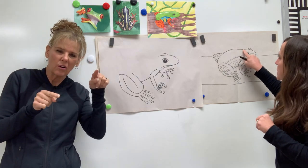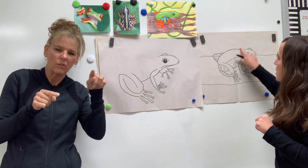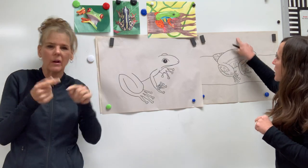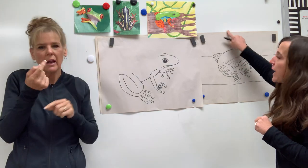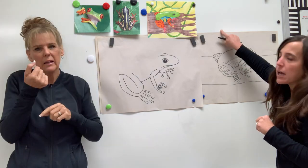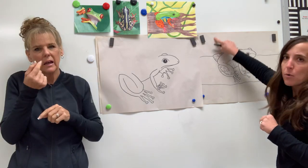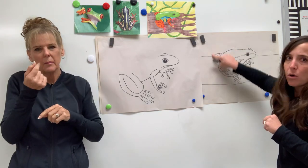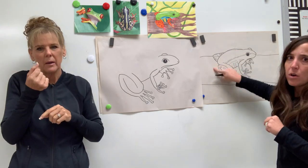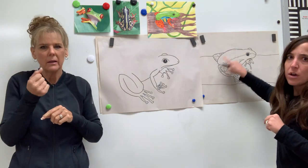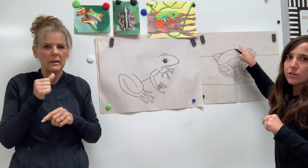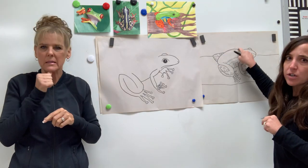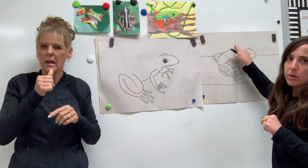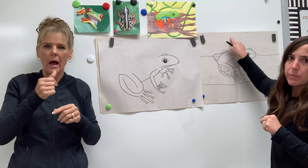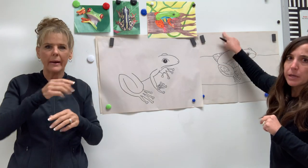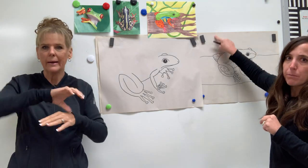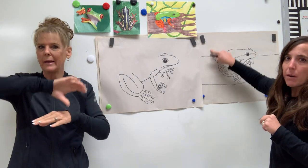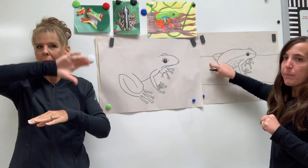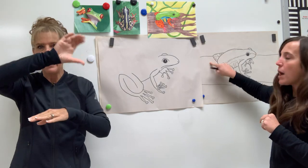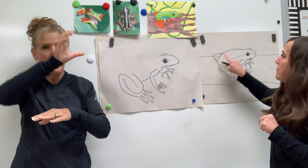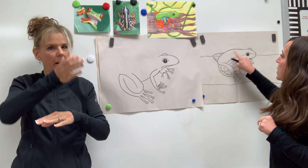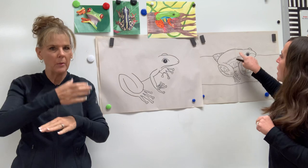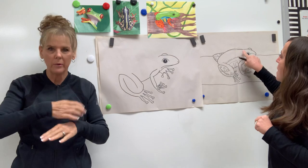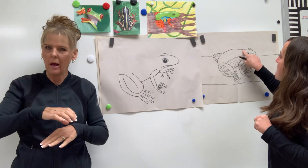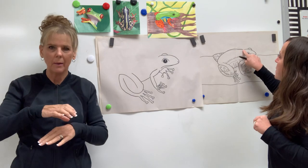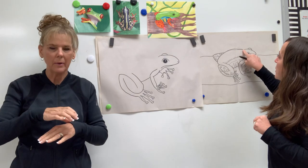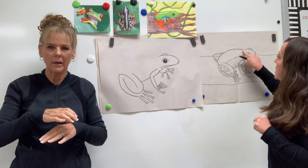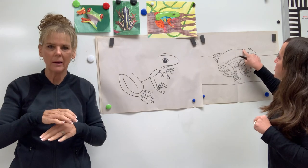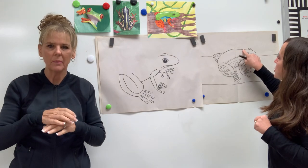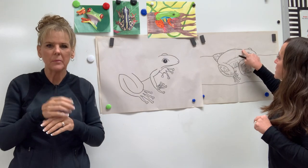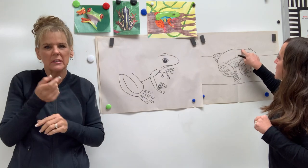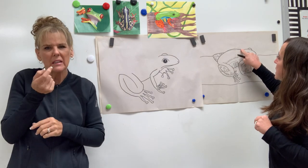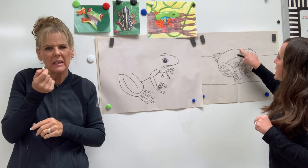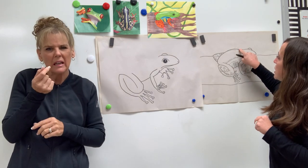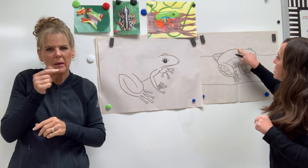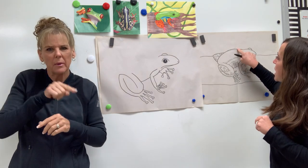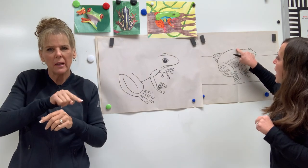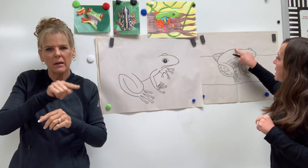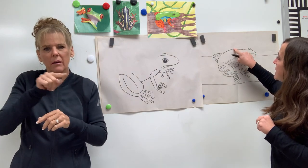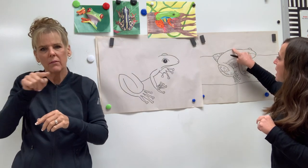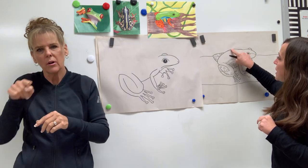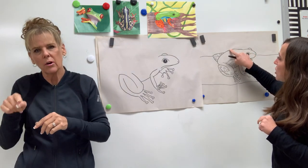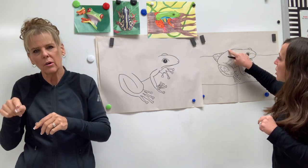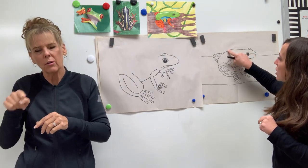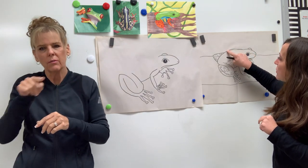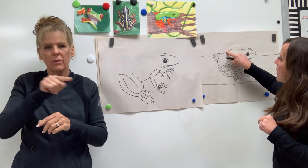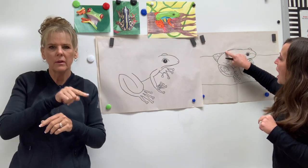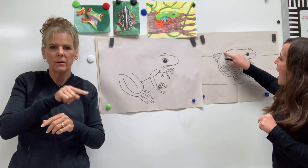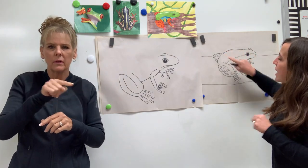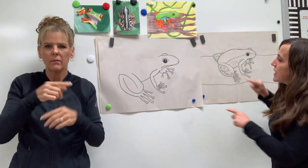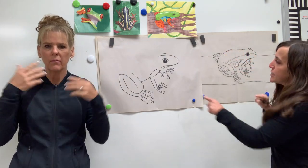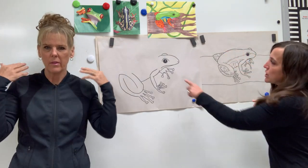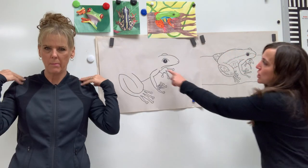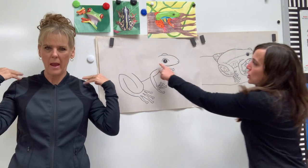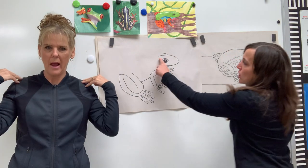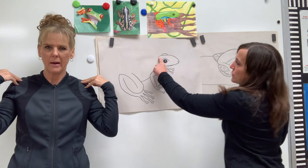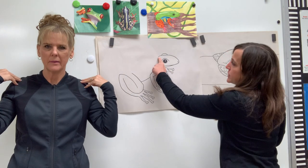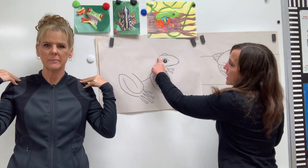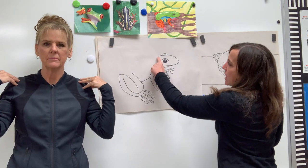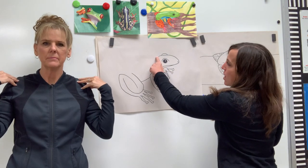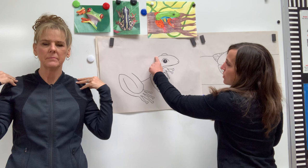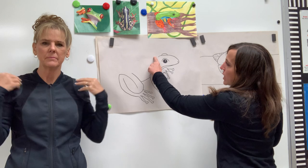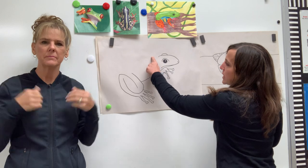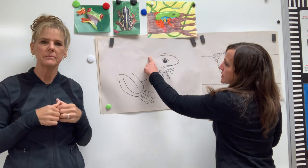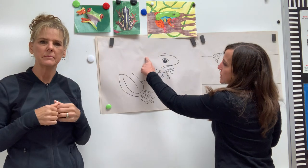a curve. He's not a camel. There's not a big bump up, but there is just a little tiny, tiny curve, and it's gonna